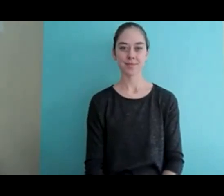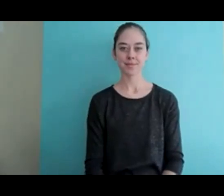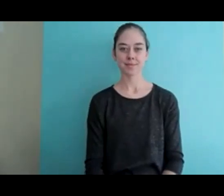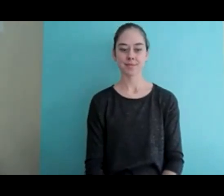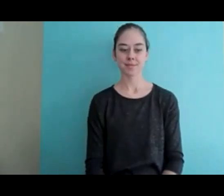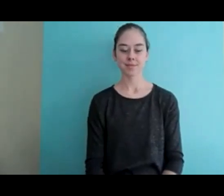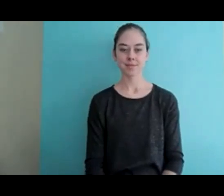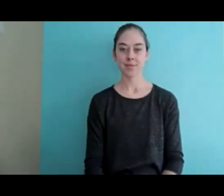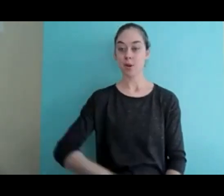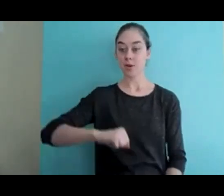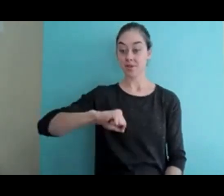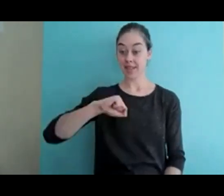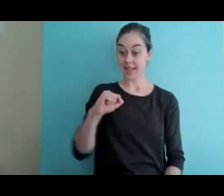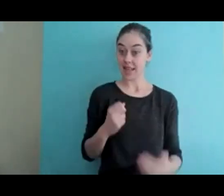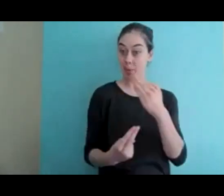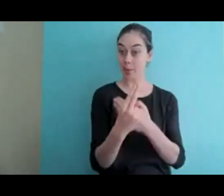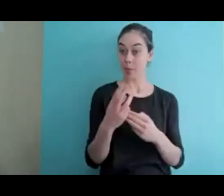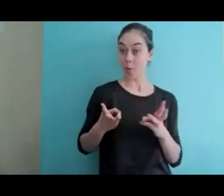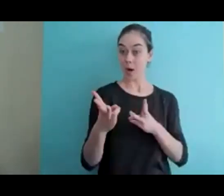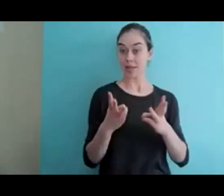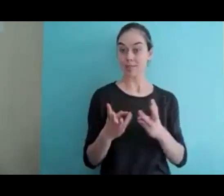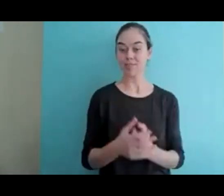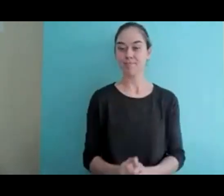I said, keep it up.